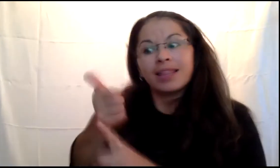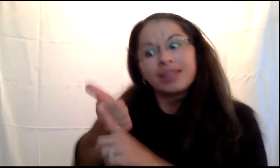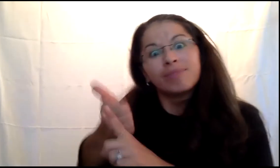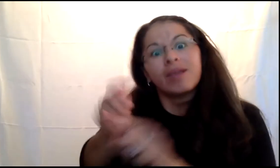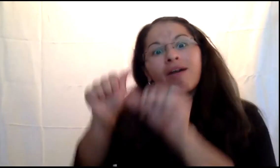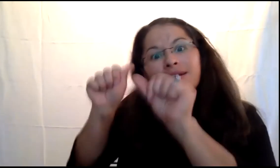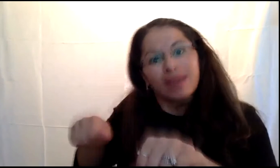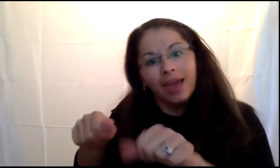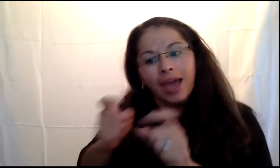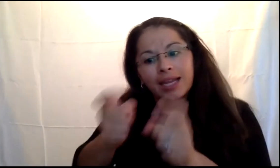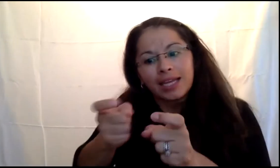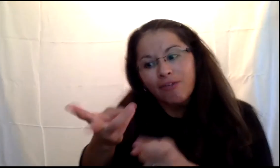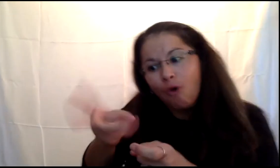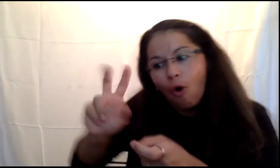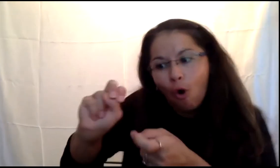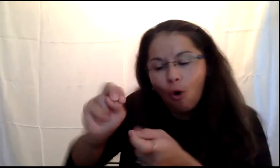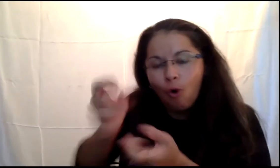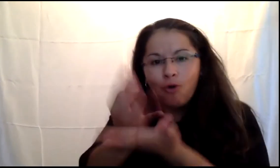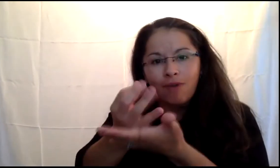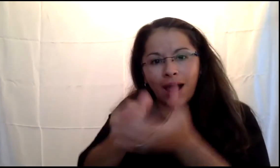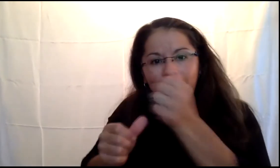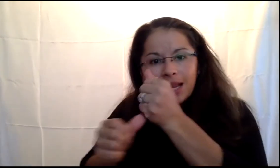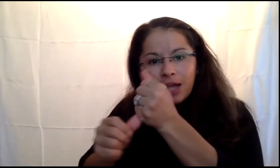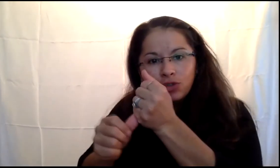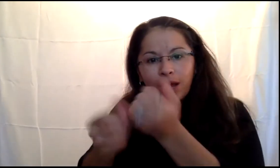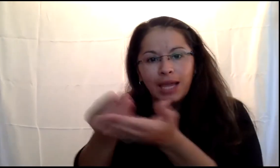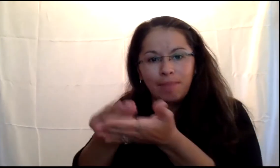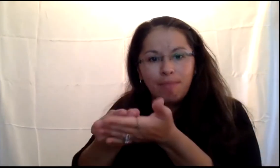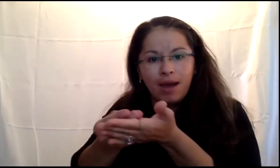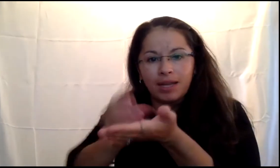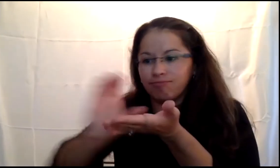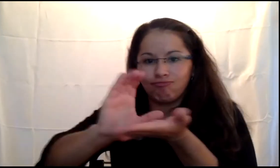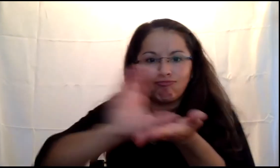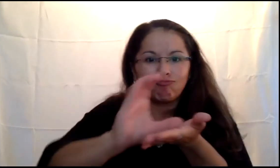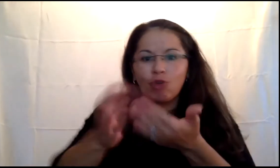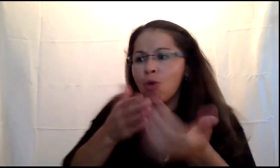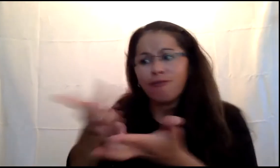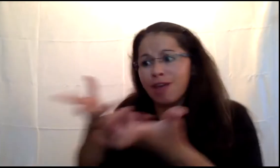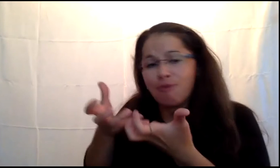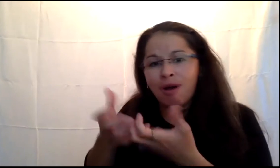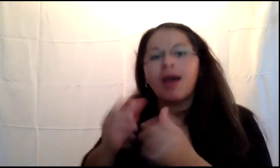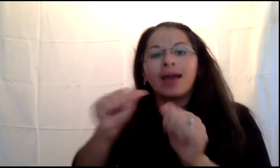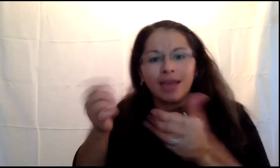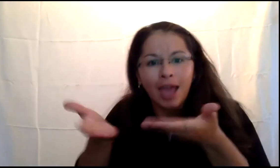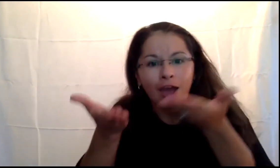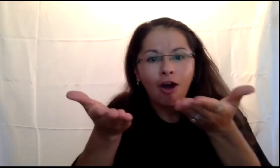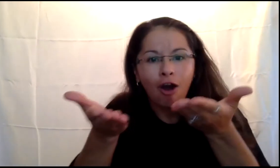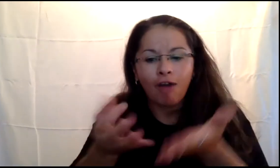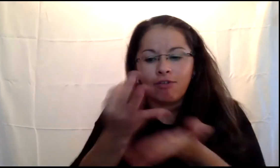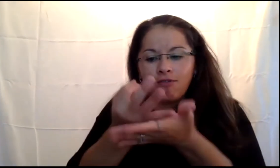aid dollars however they wish to award it, and can offer financial aid for undocumented students. So